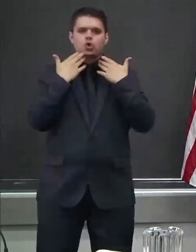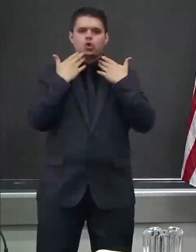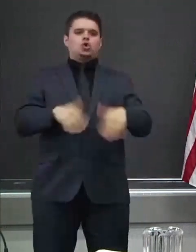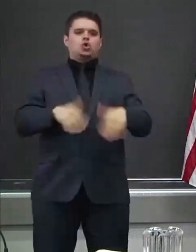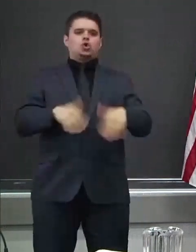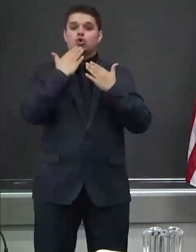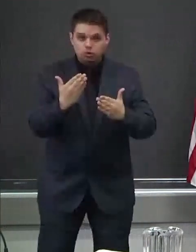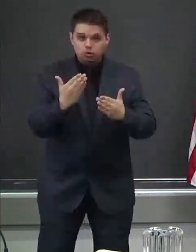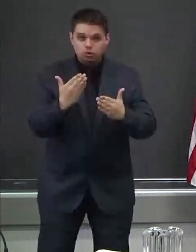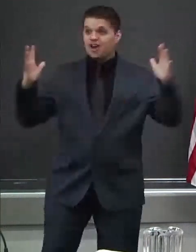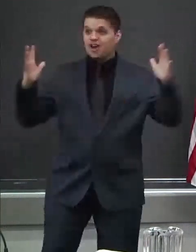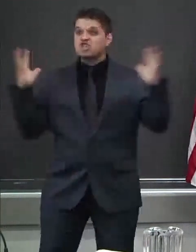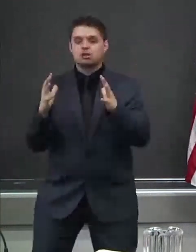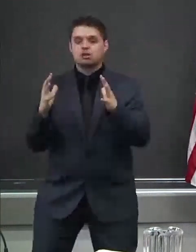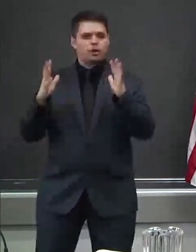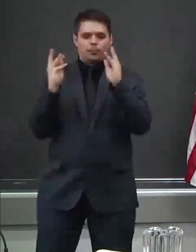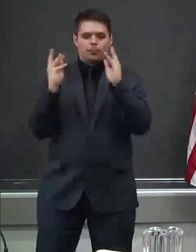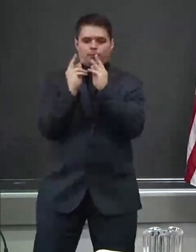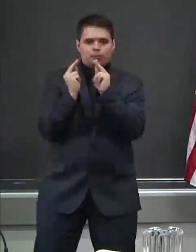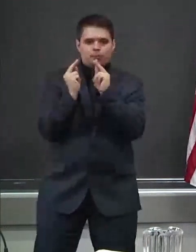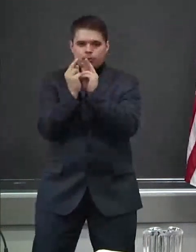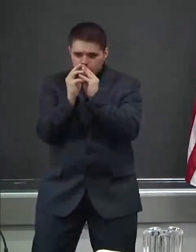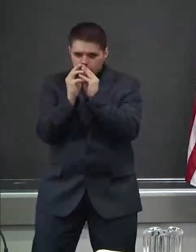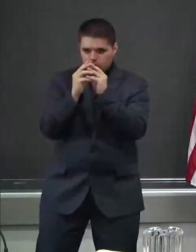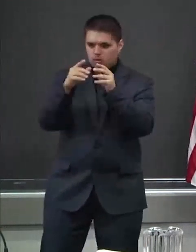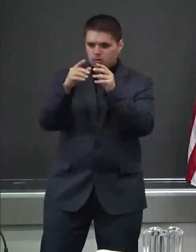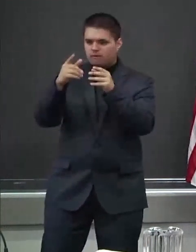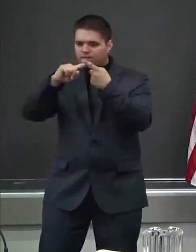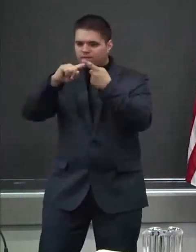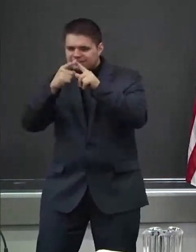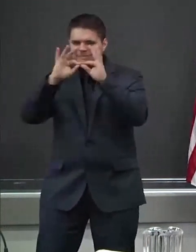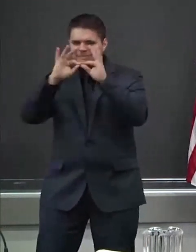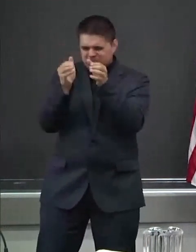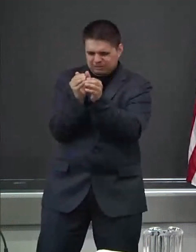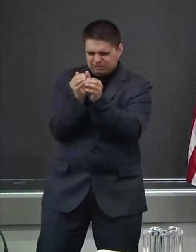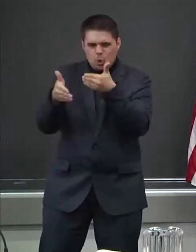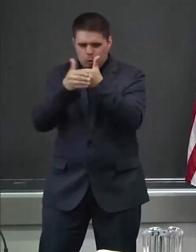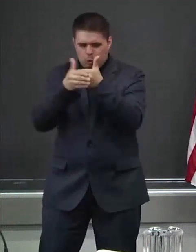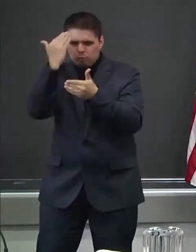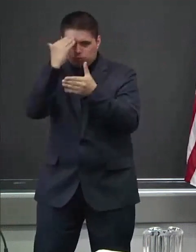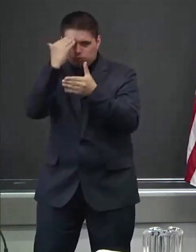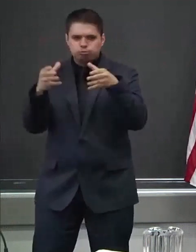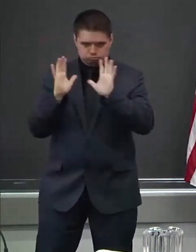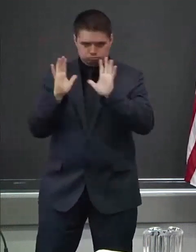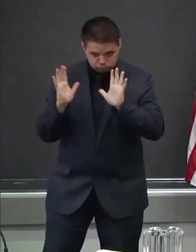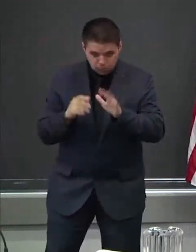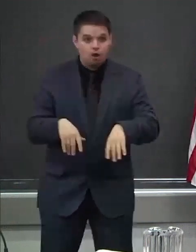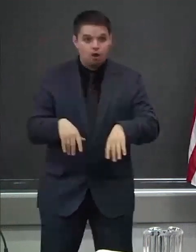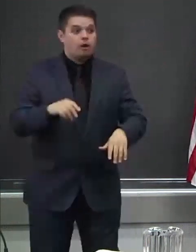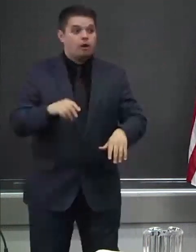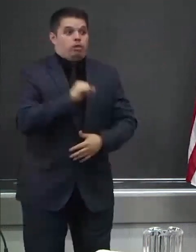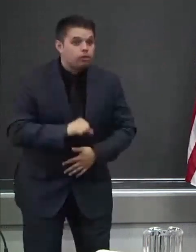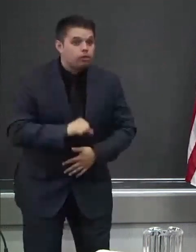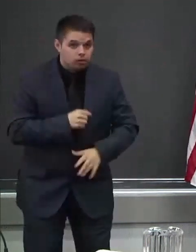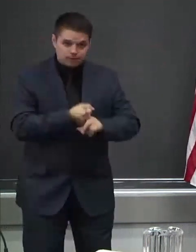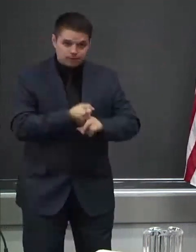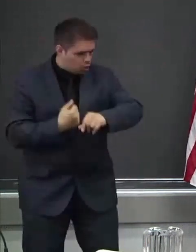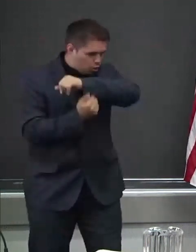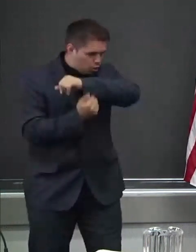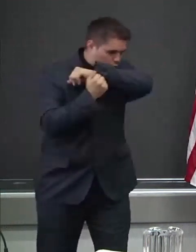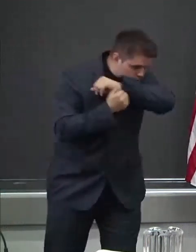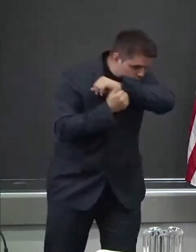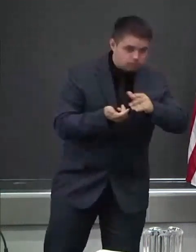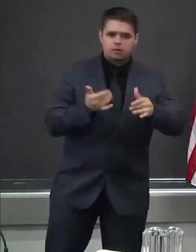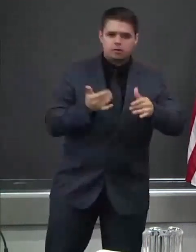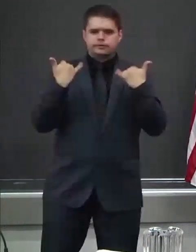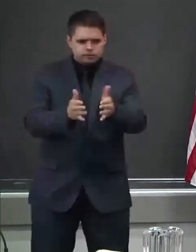staying local. We are covering our coughs, washing hands for 20 seconds with soap and water, of course,